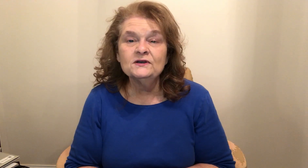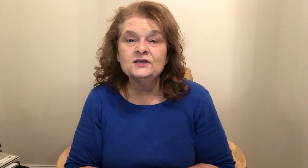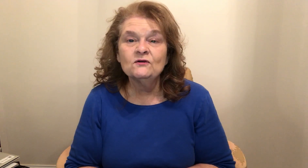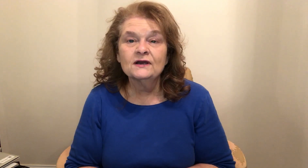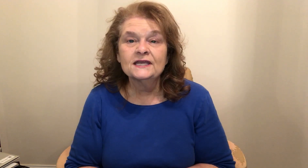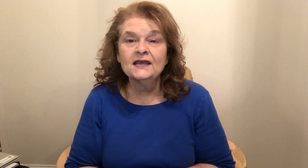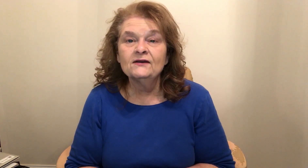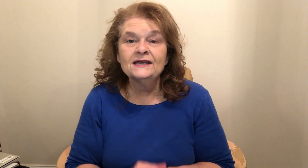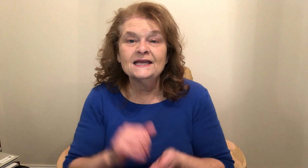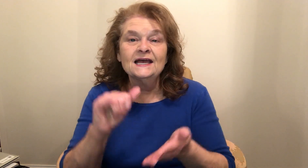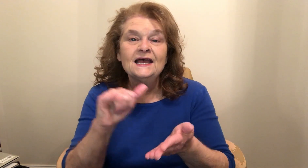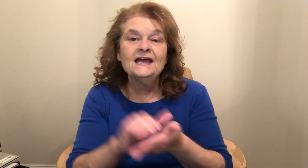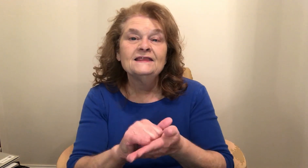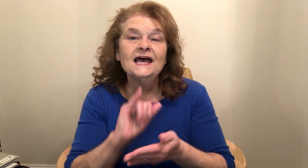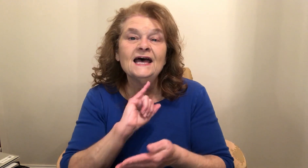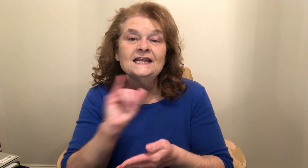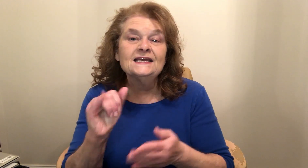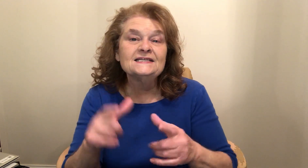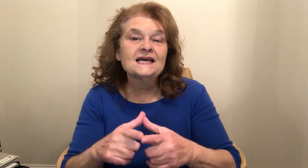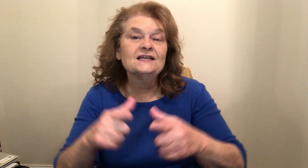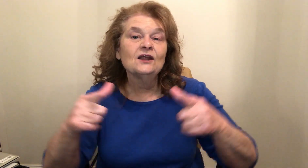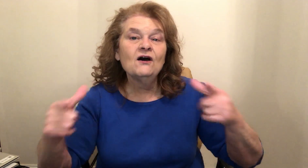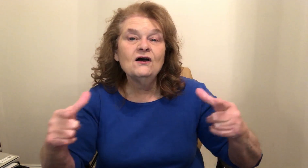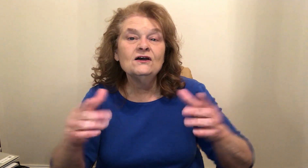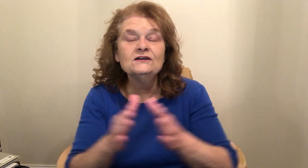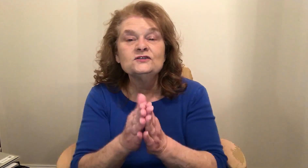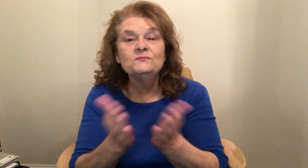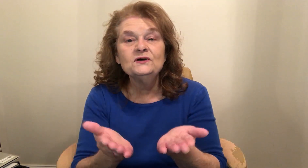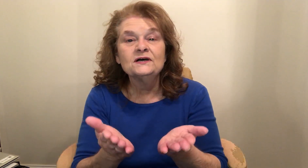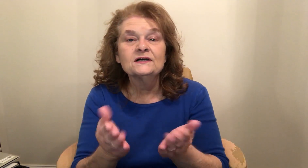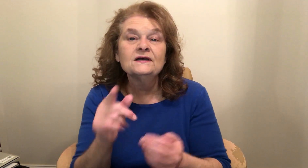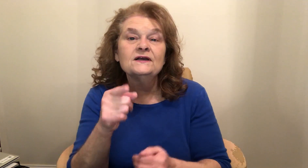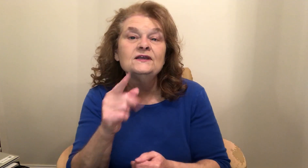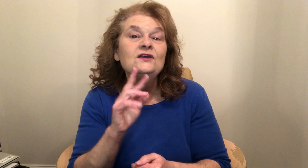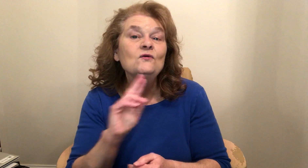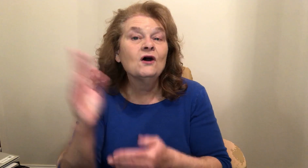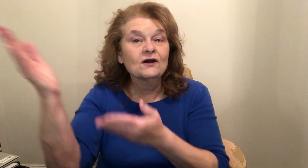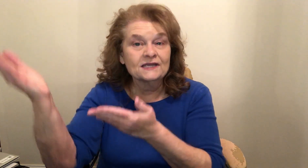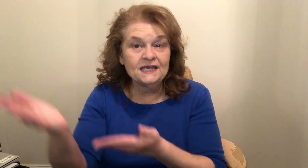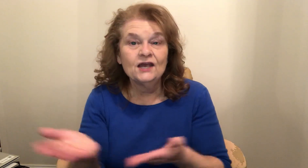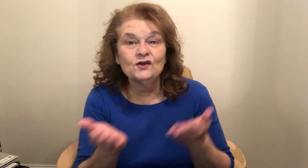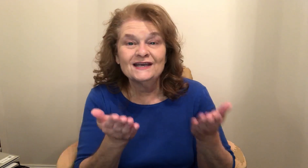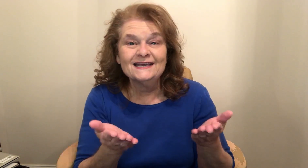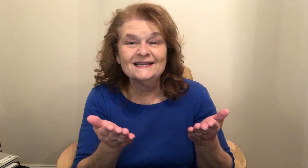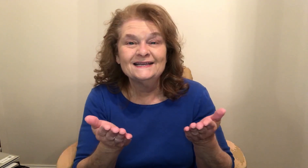you are carrying. That is a large book you are carrying.